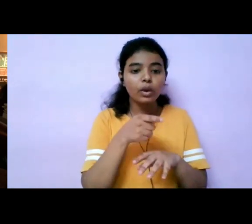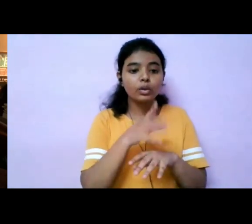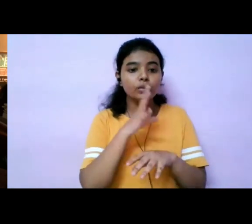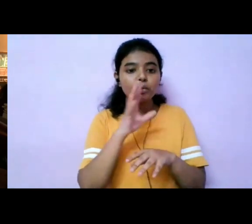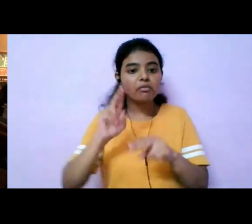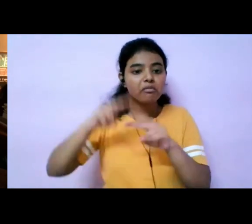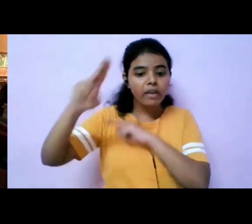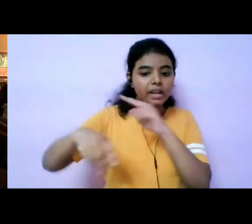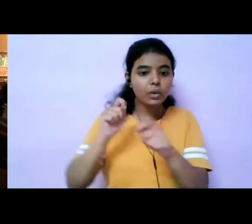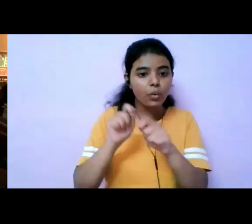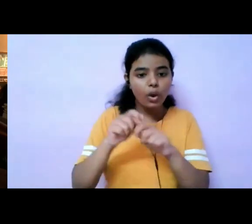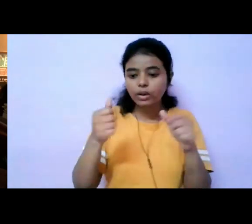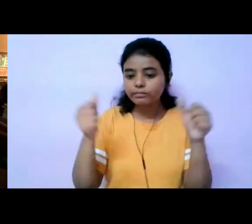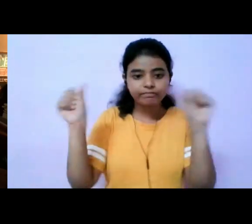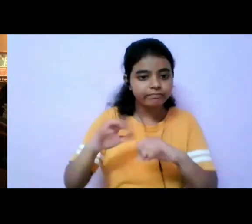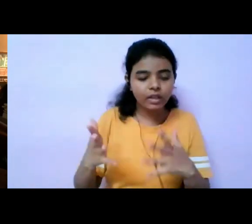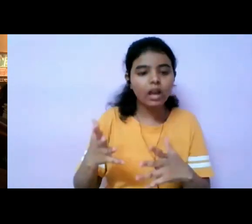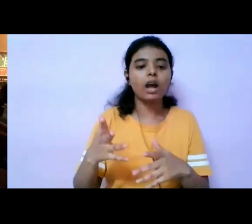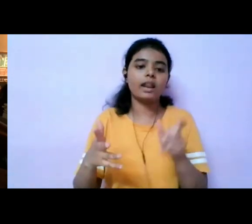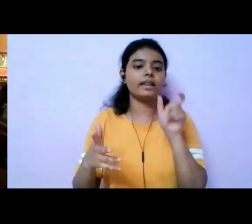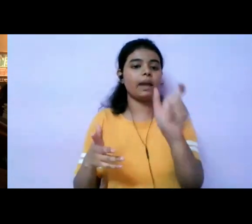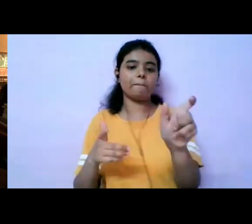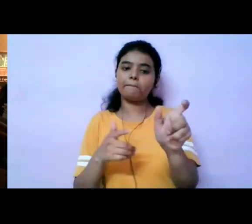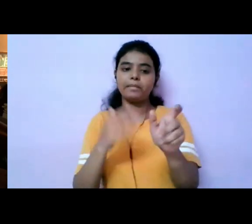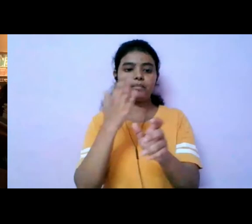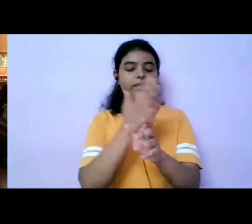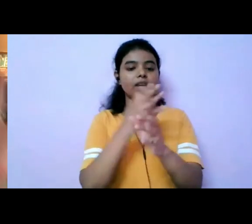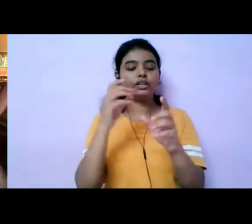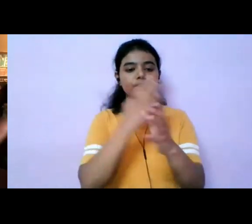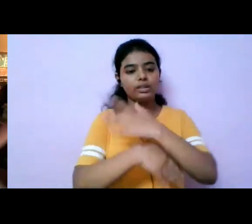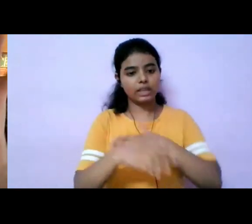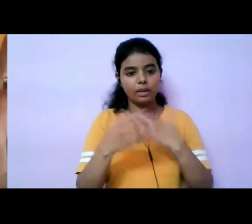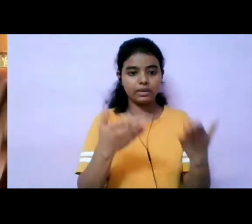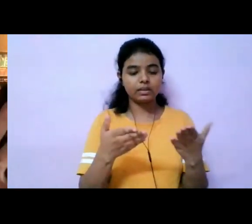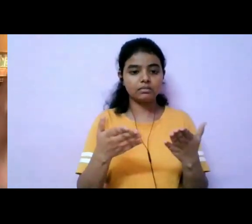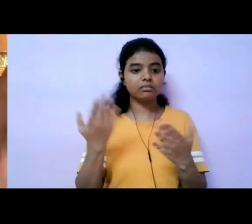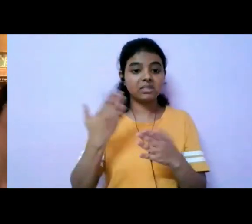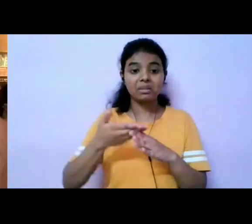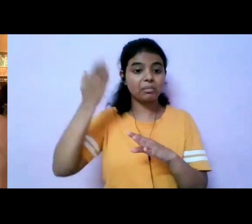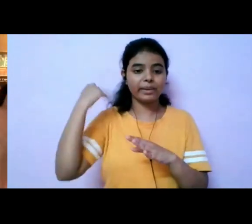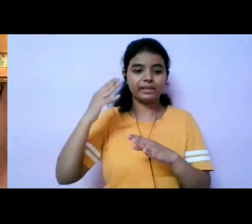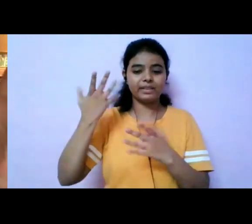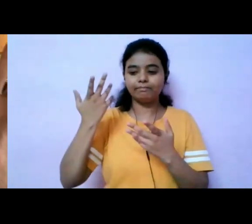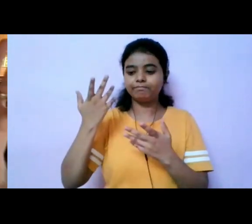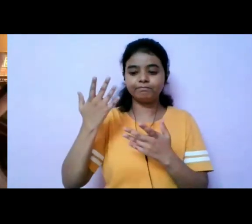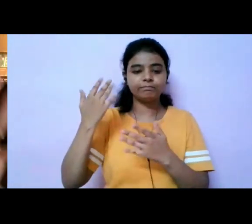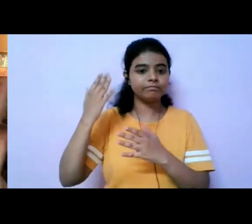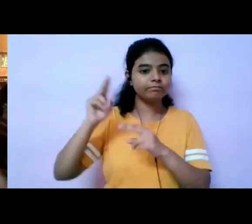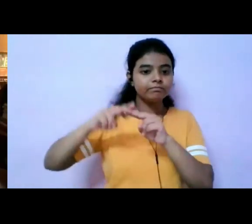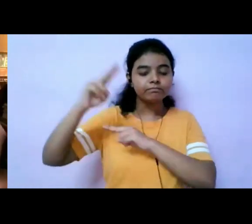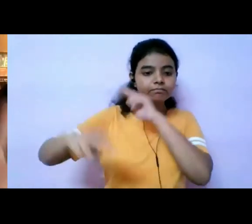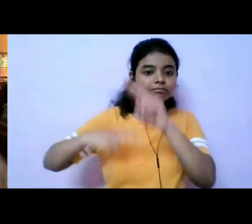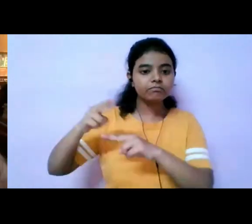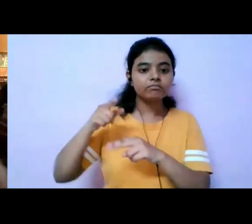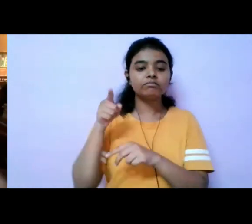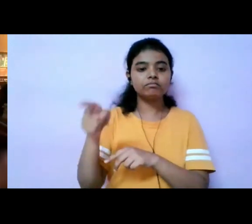factories. And in the early 19th century, factories, industrial manufacture, had become the